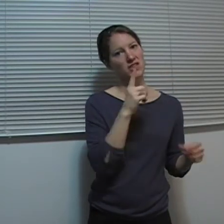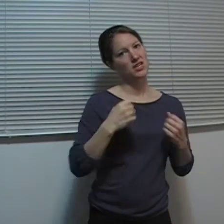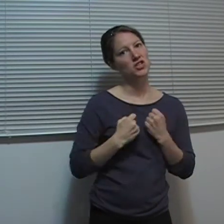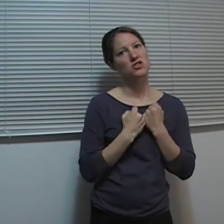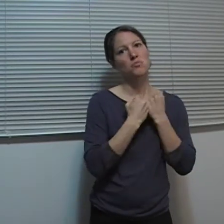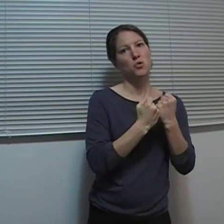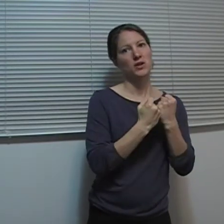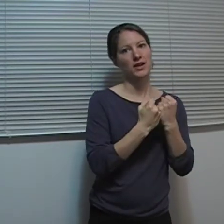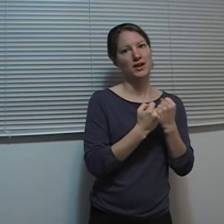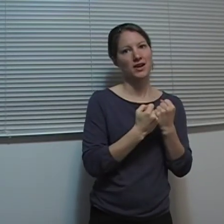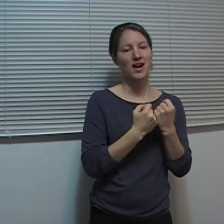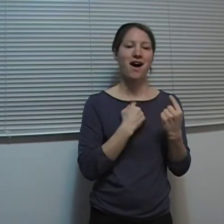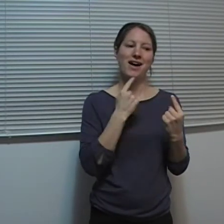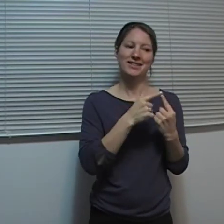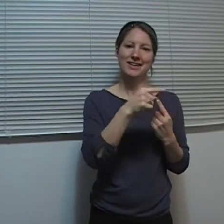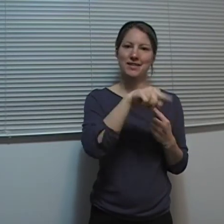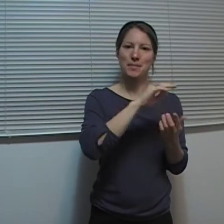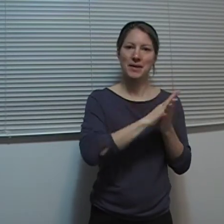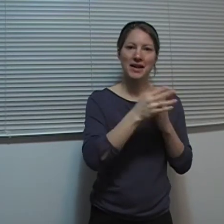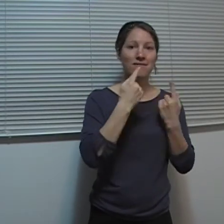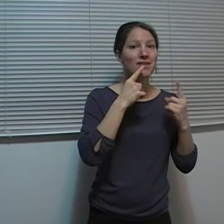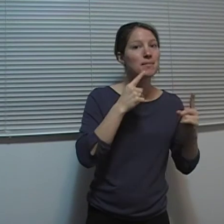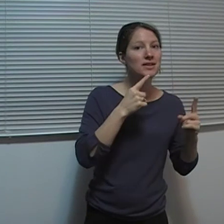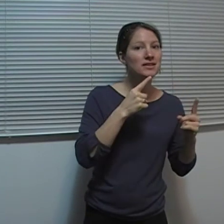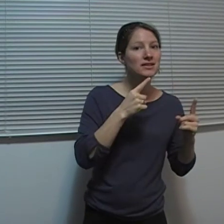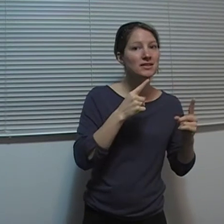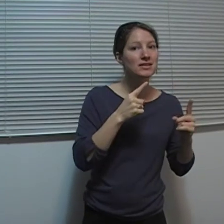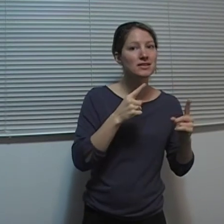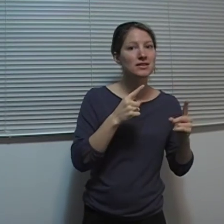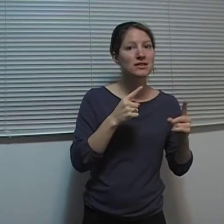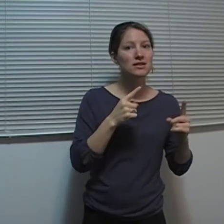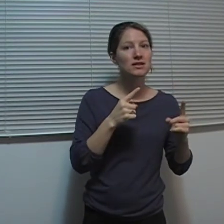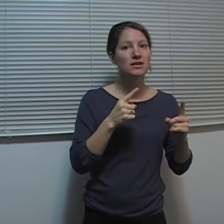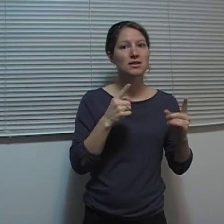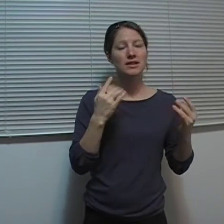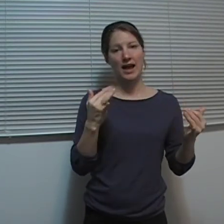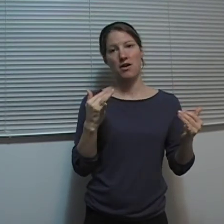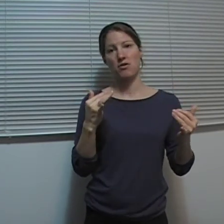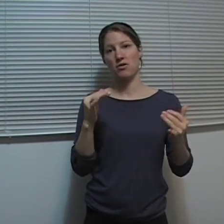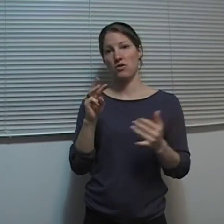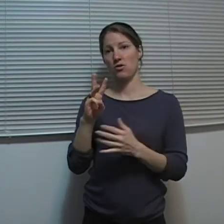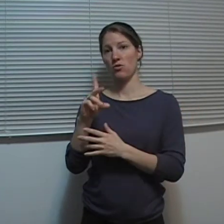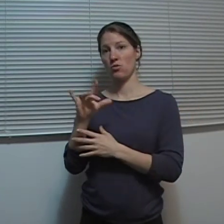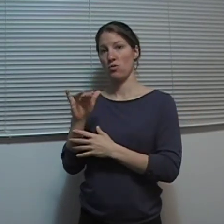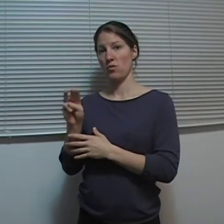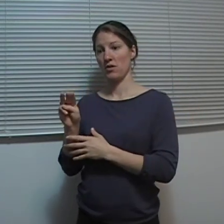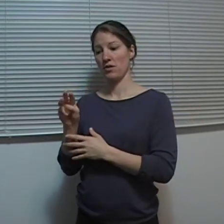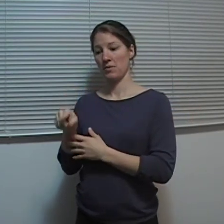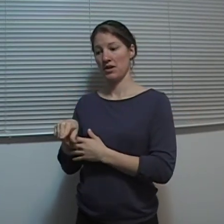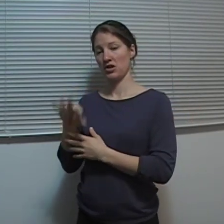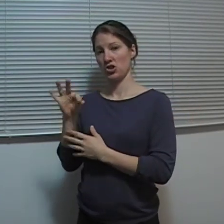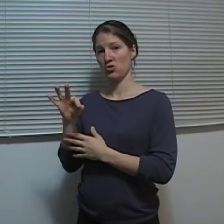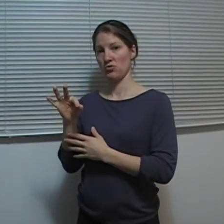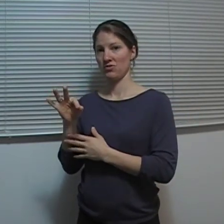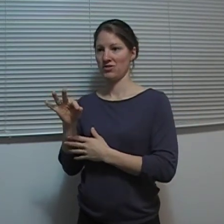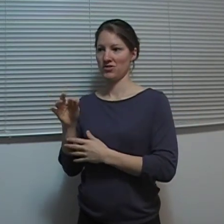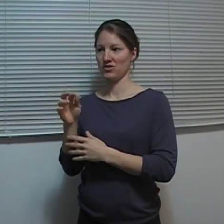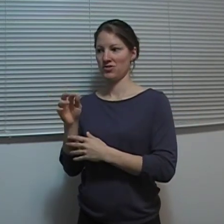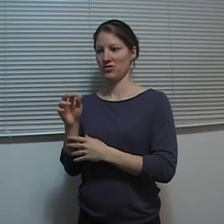made their fame. Now that's not true with William, because William, you see, chose the theater, and his parents were very strict Protestants, and once he made that choice,